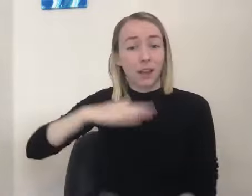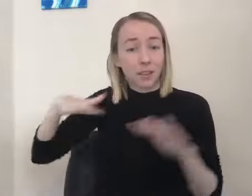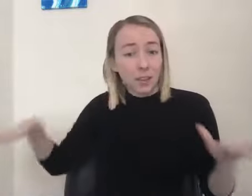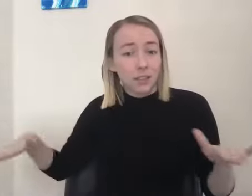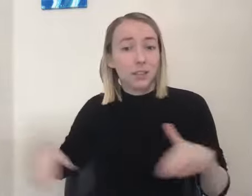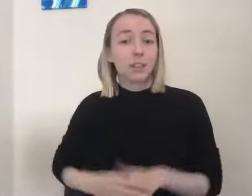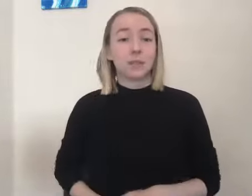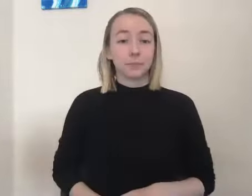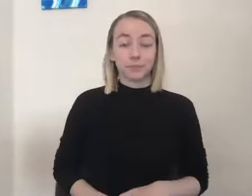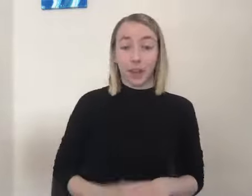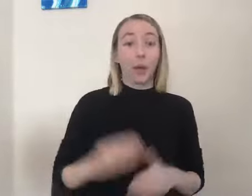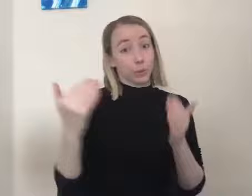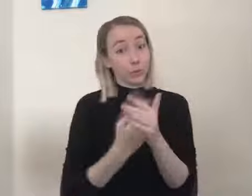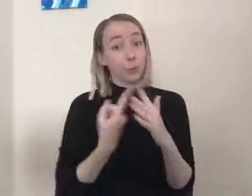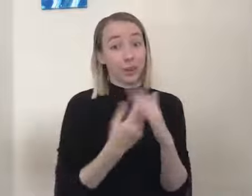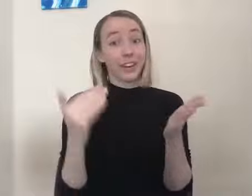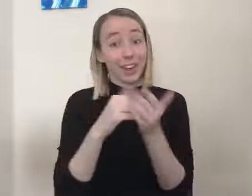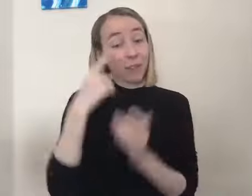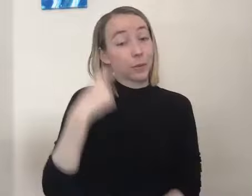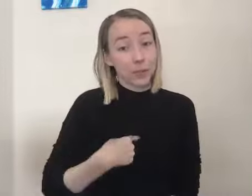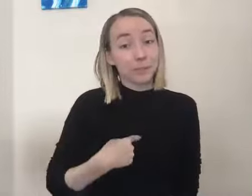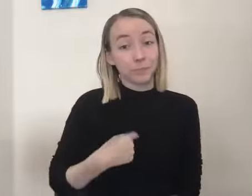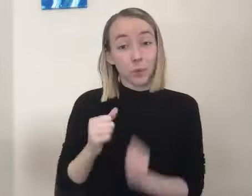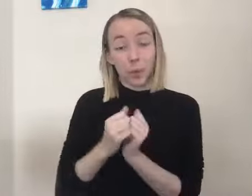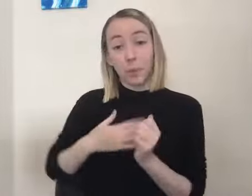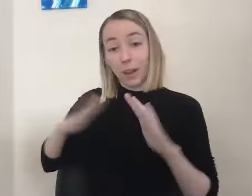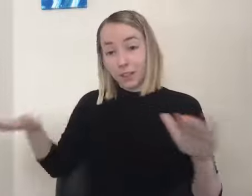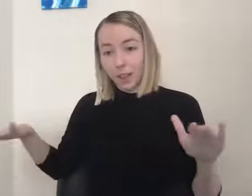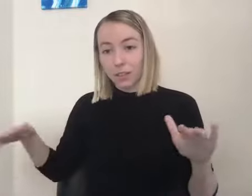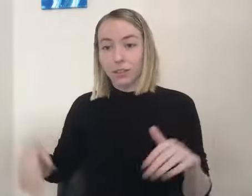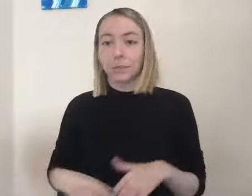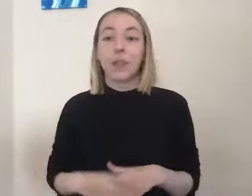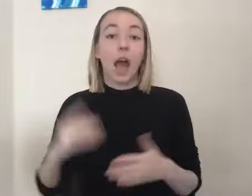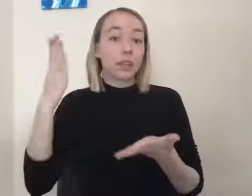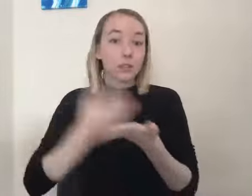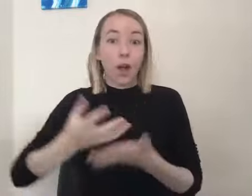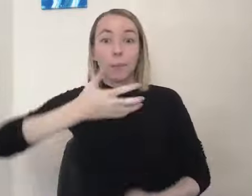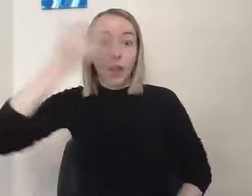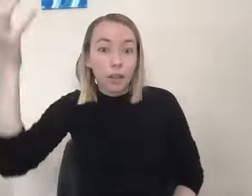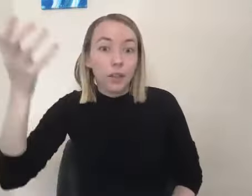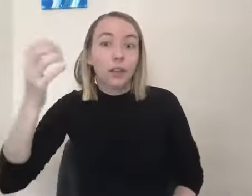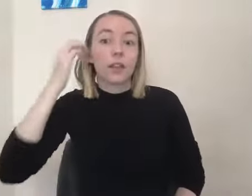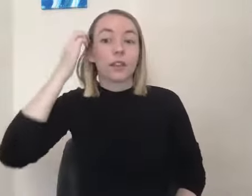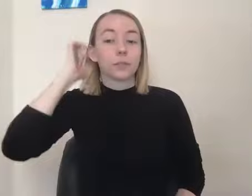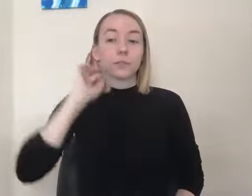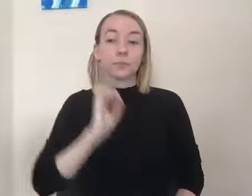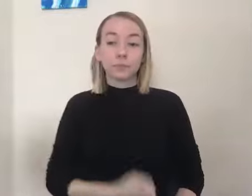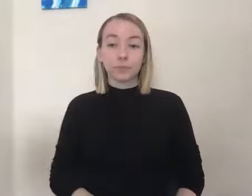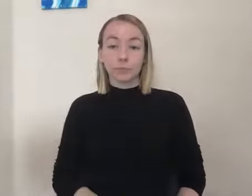crashed that illusion, because I realised at that first meeting I was not a good mother and I was damaging my children. And that was a